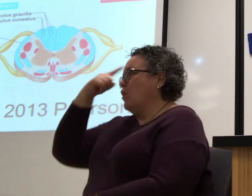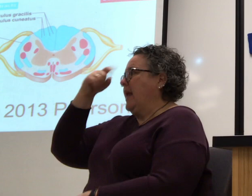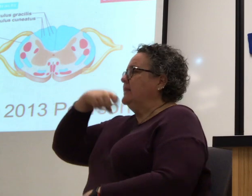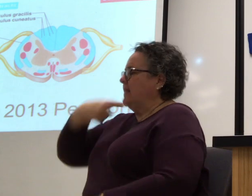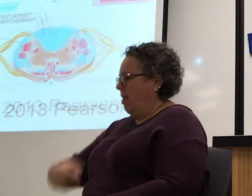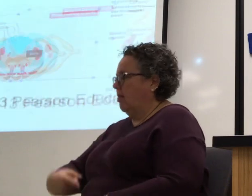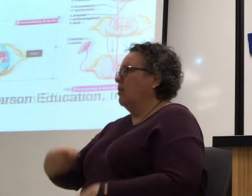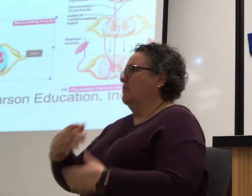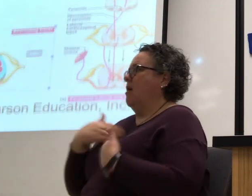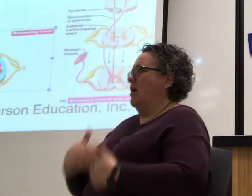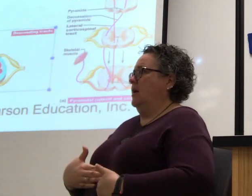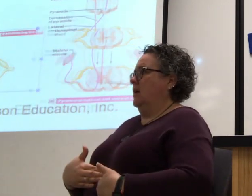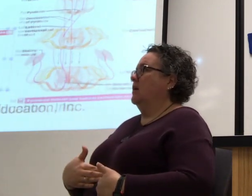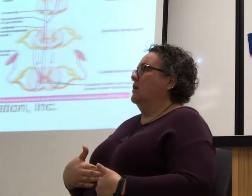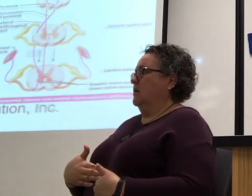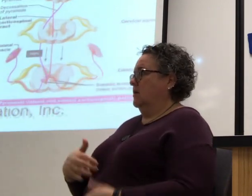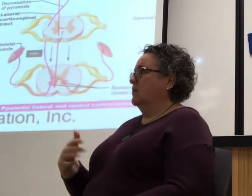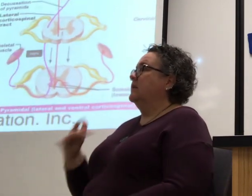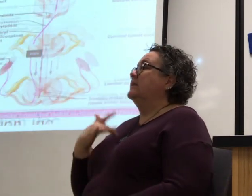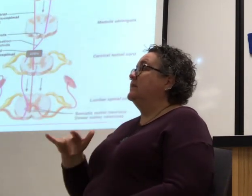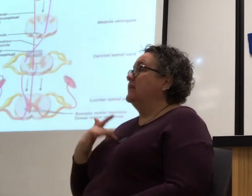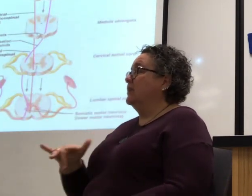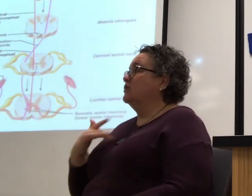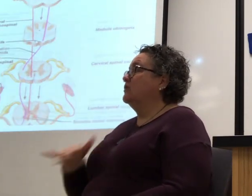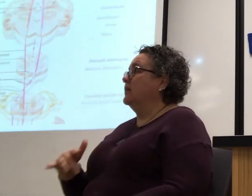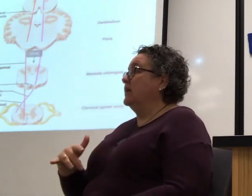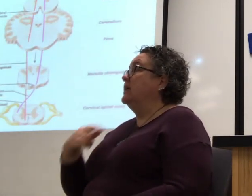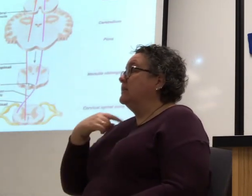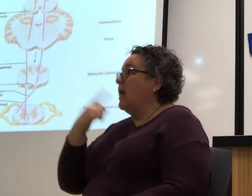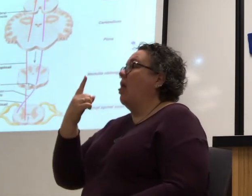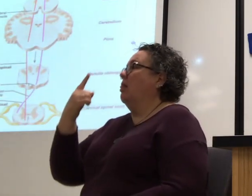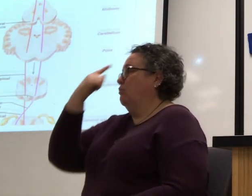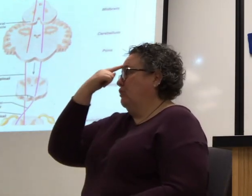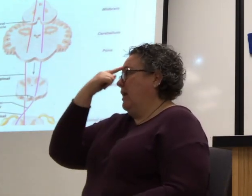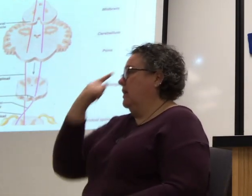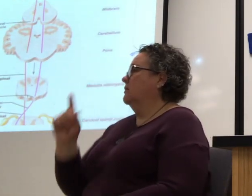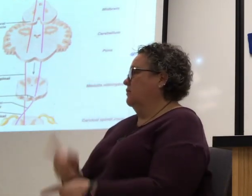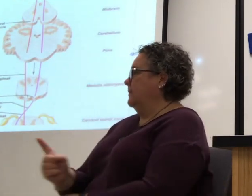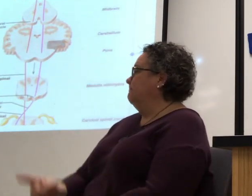Okay, so let's look at this one. Start here.